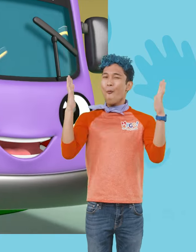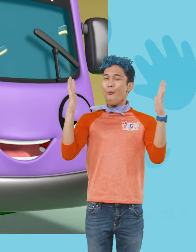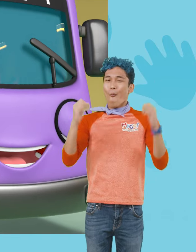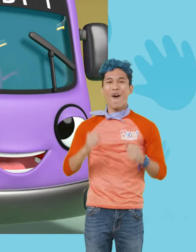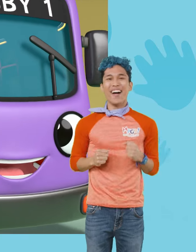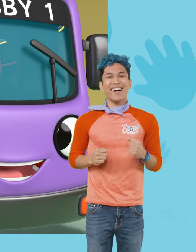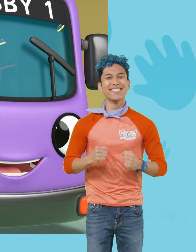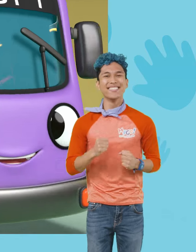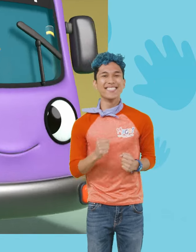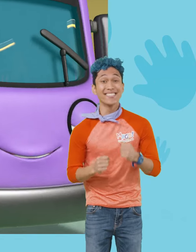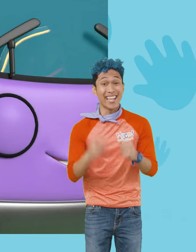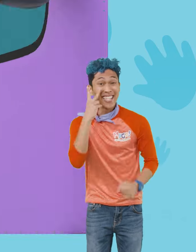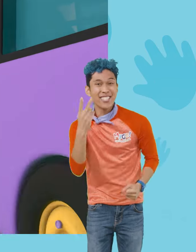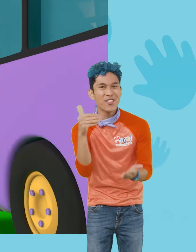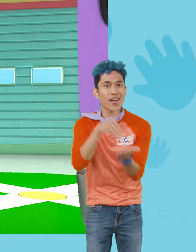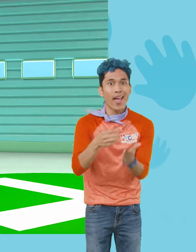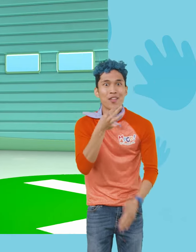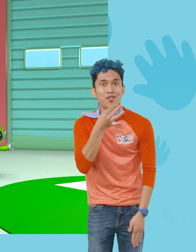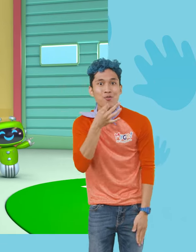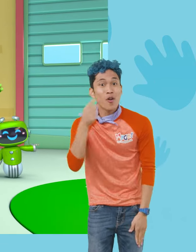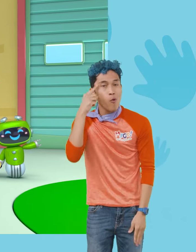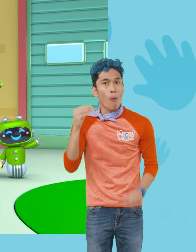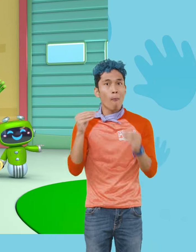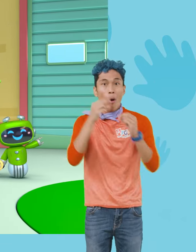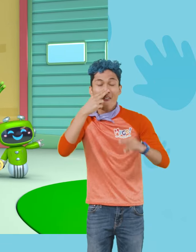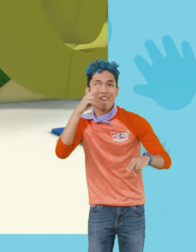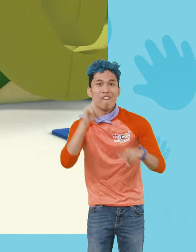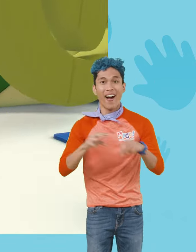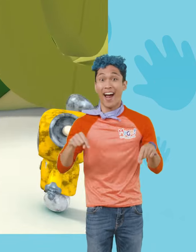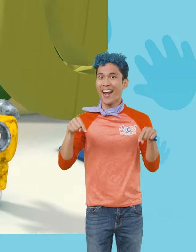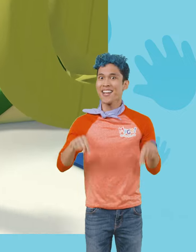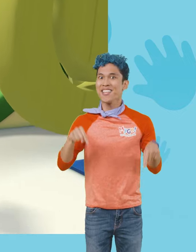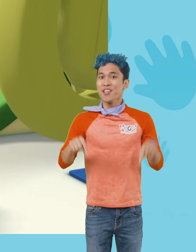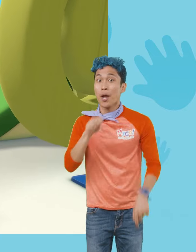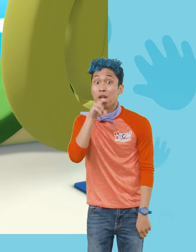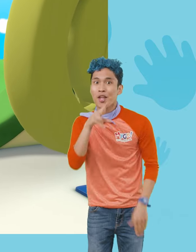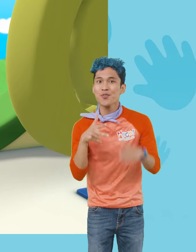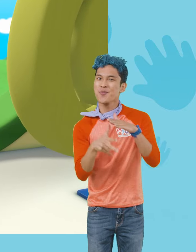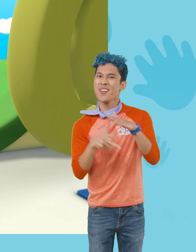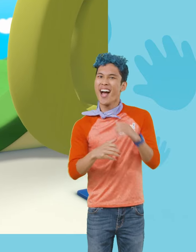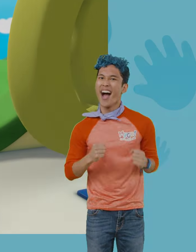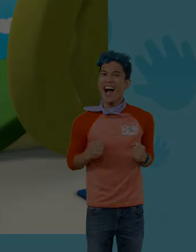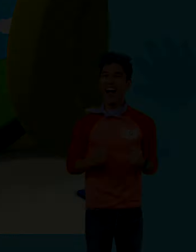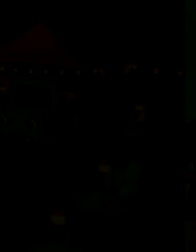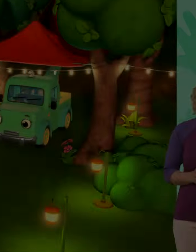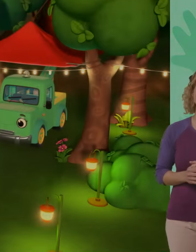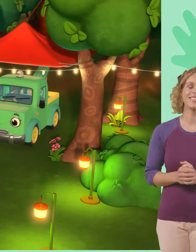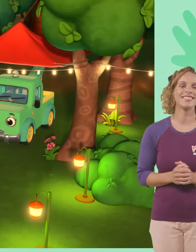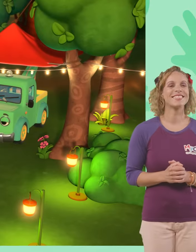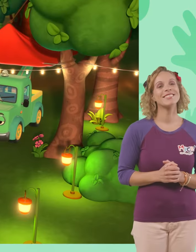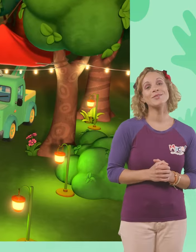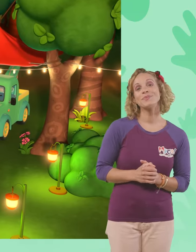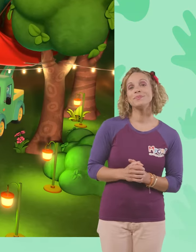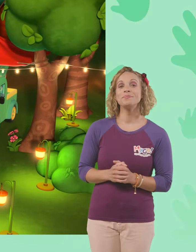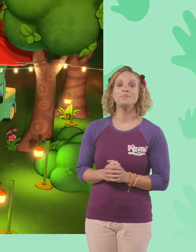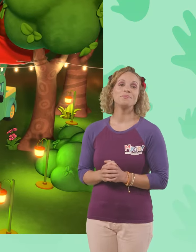Hooray! We'll see you back soon for more fun at Gecko's Garage.